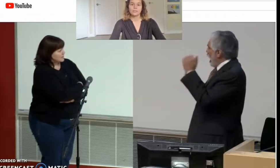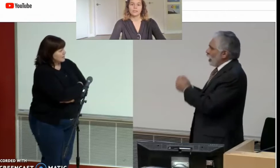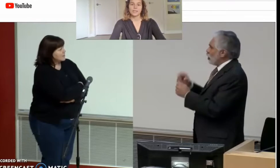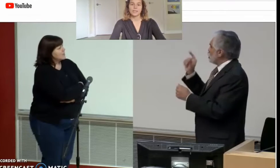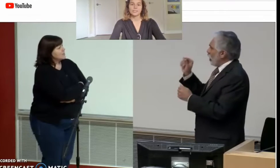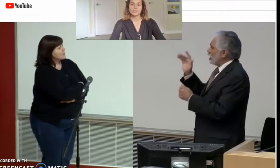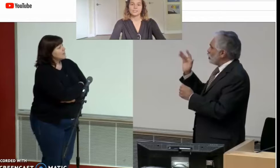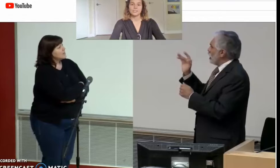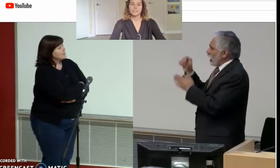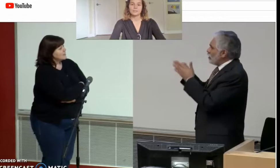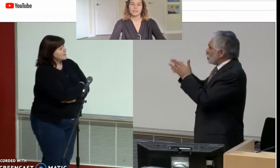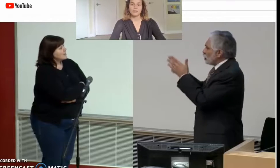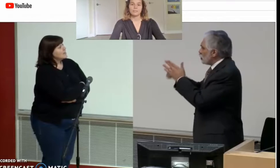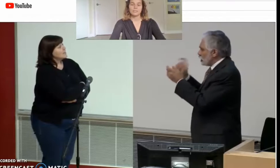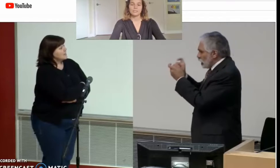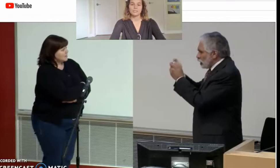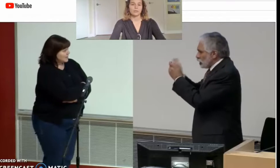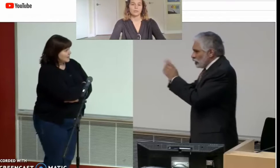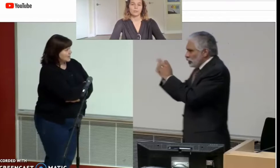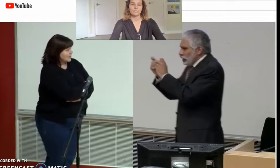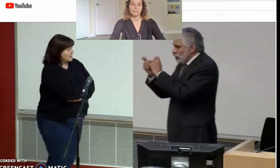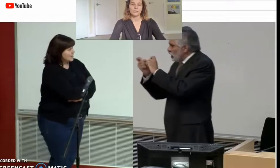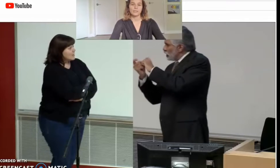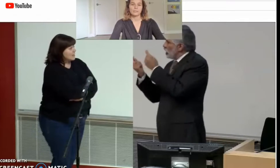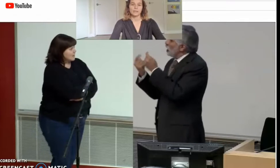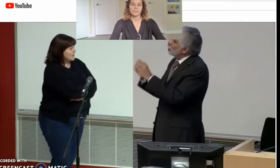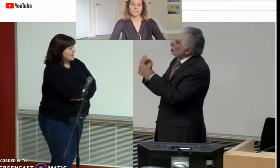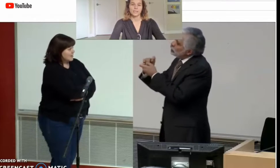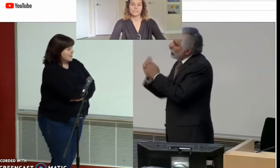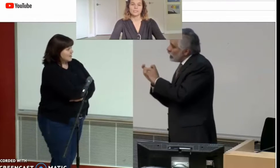I can't change their decision. If they made a decision, they'll go along with it. They'll make alterations